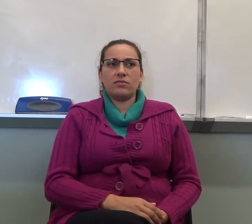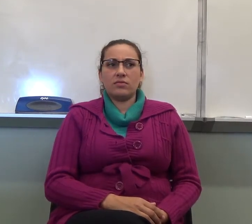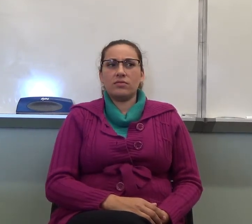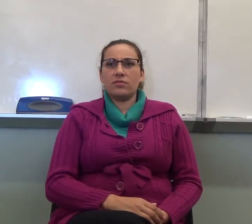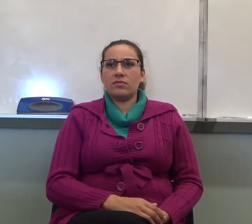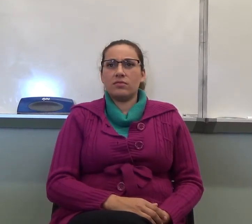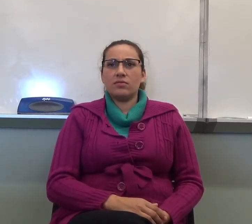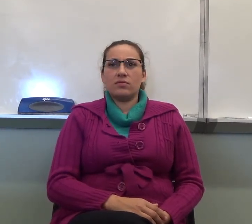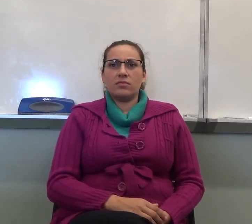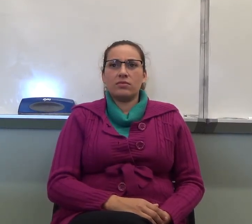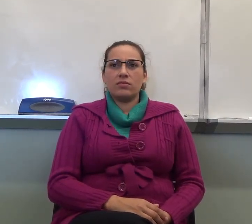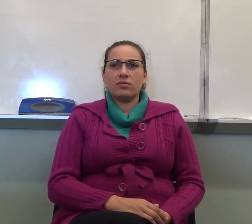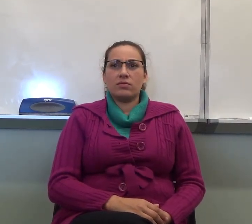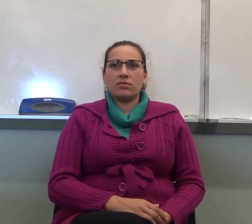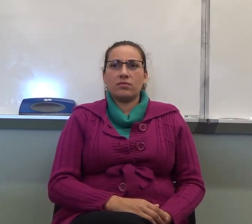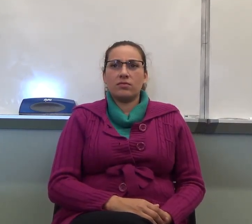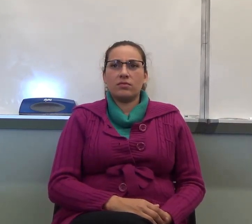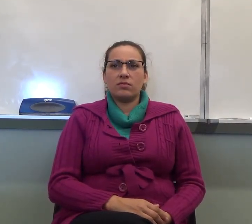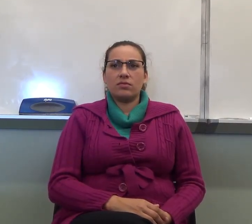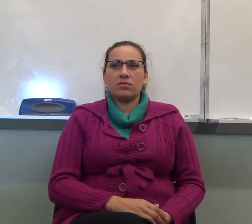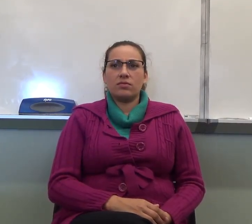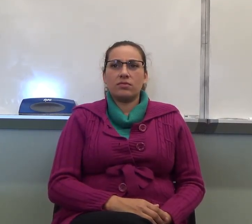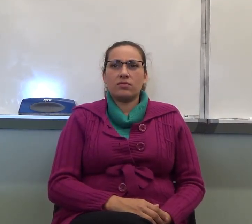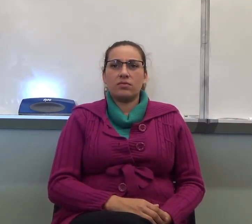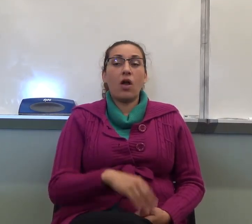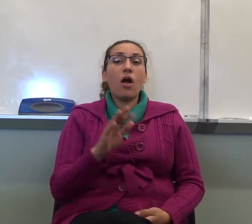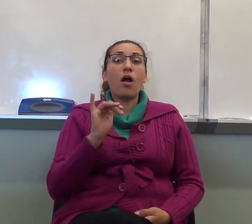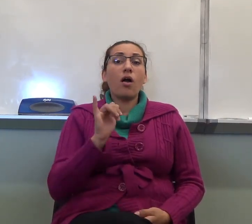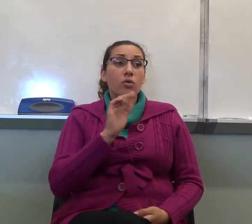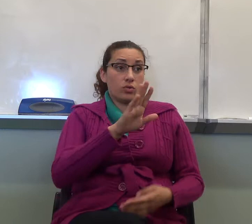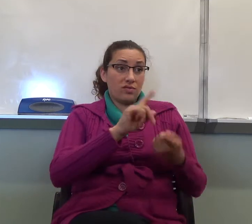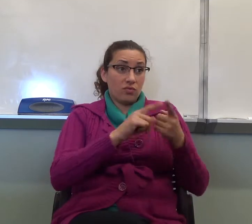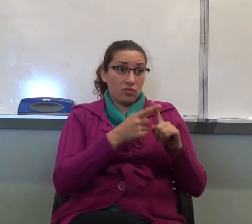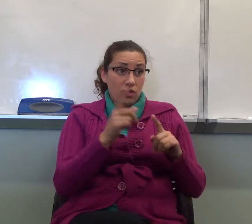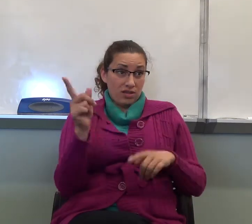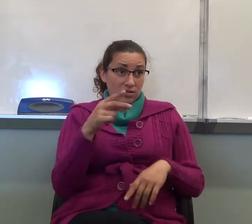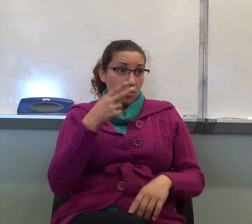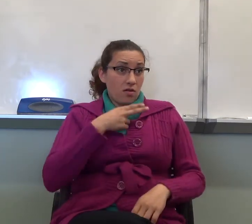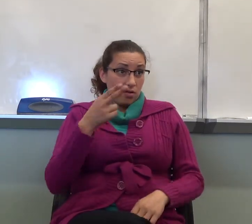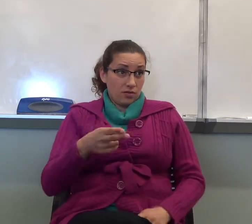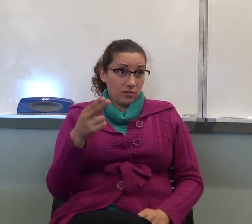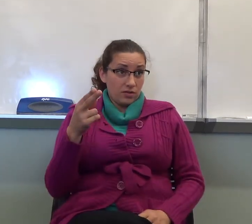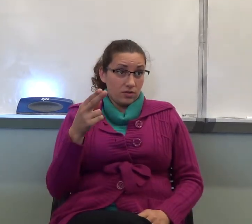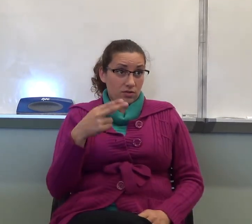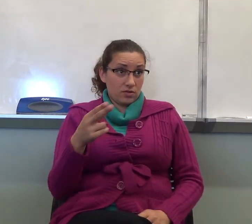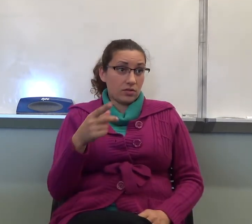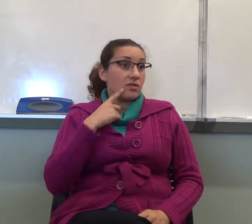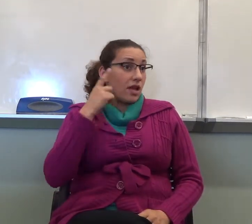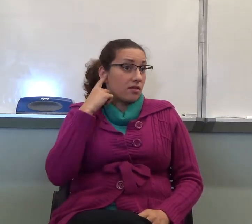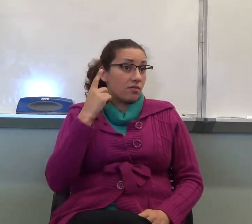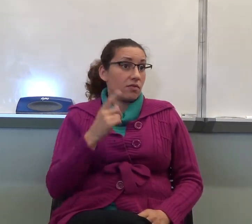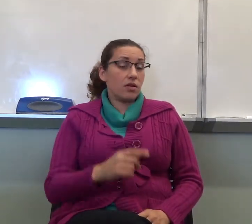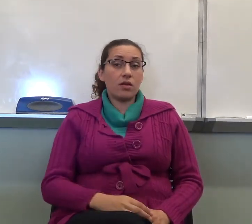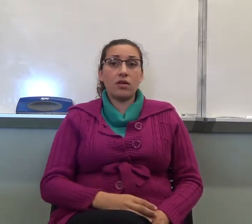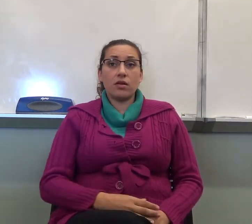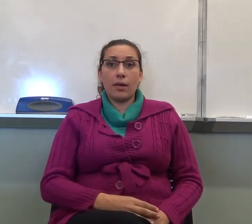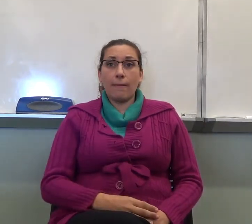up in January in Denver. And, oh, I know, how about a negative bank balance? Anyone know about that?